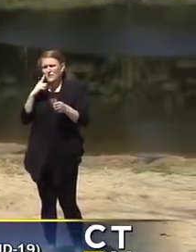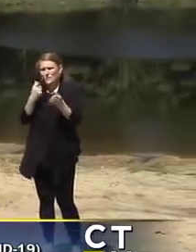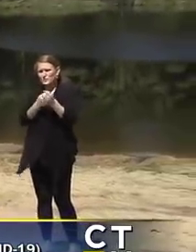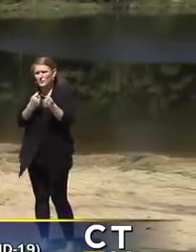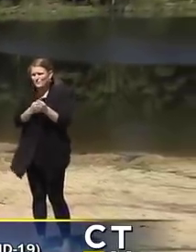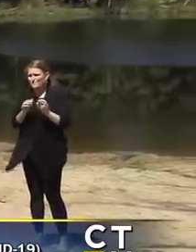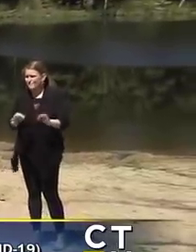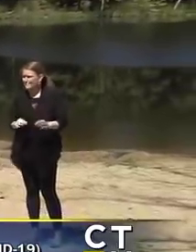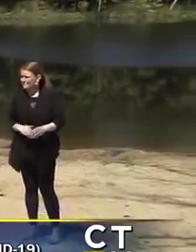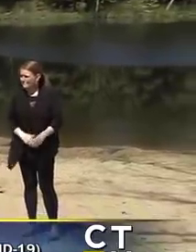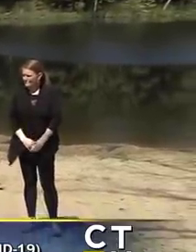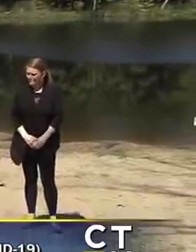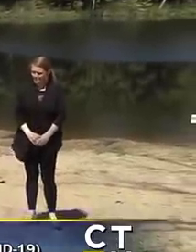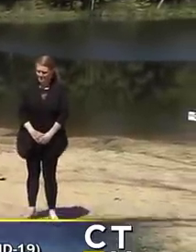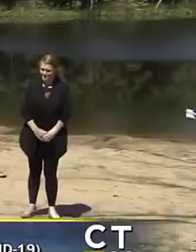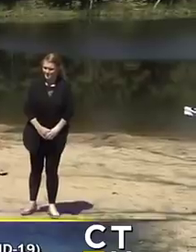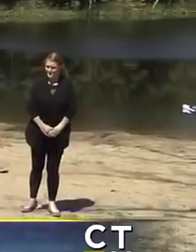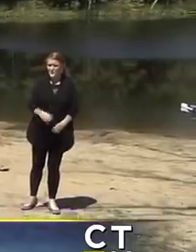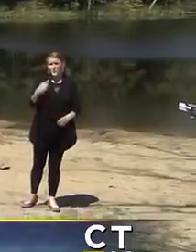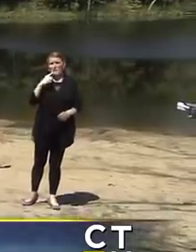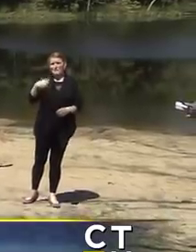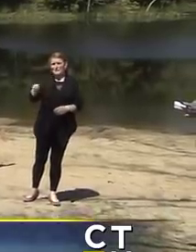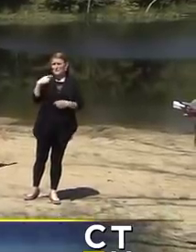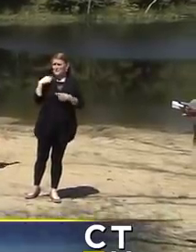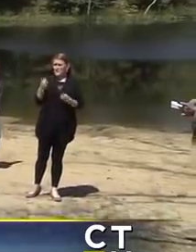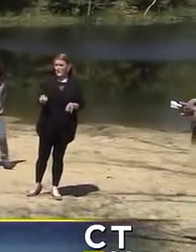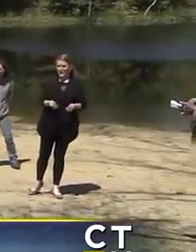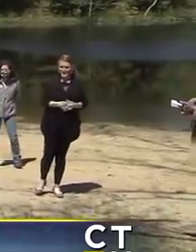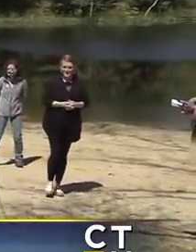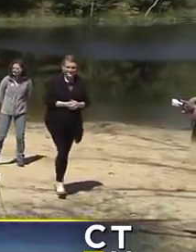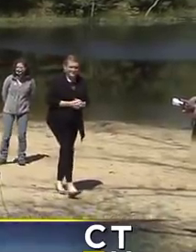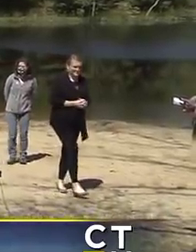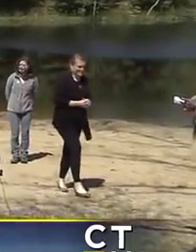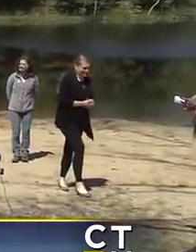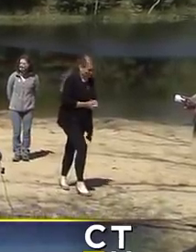Nice closing, Governor. Miss you. It's been a while. Hey, Ken. How you doing, buddy? Fine, thanks. Have a nice